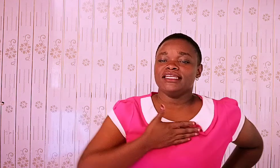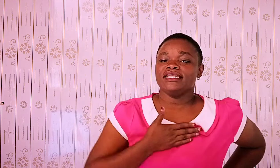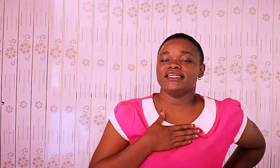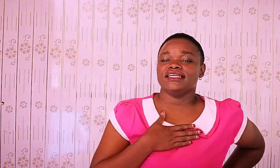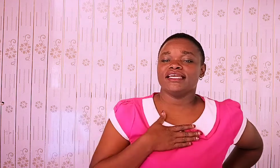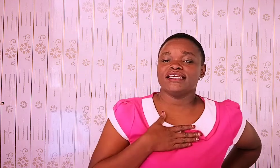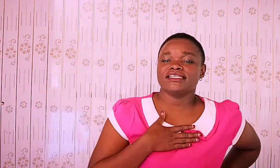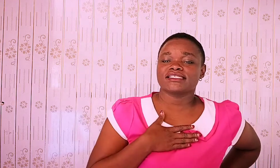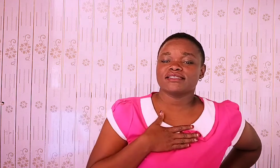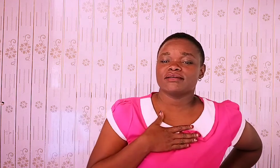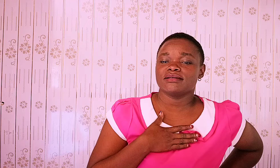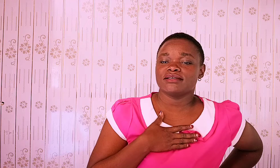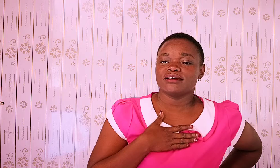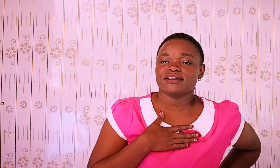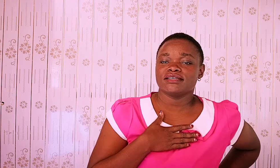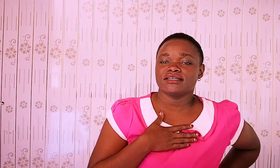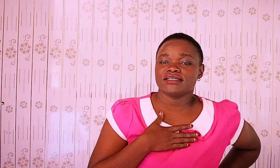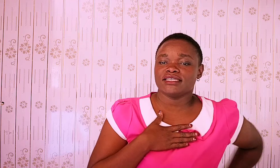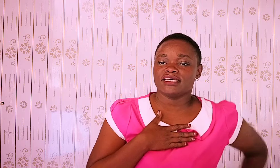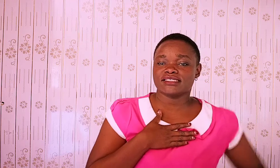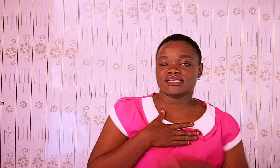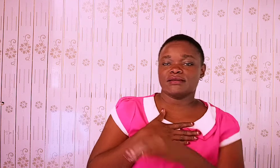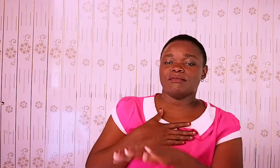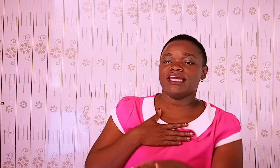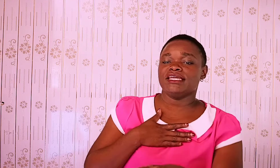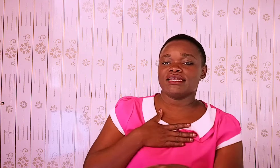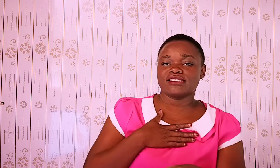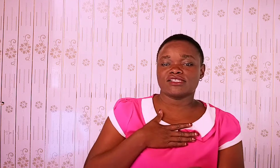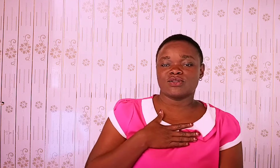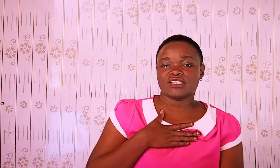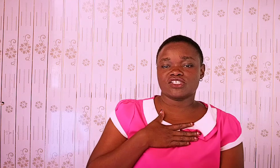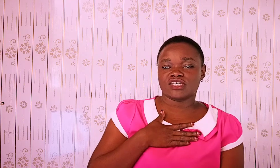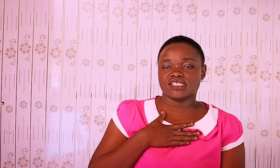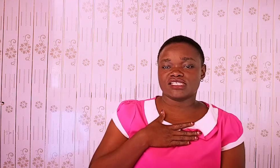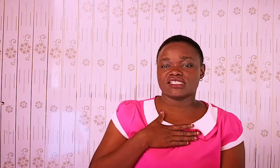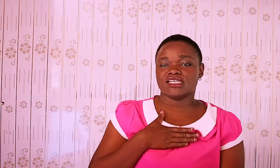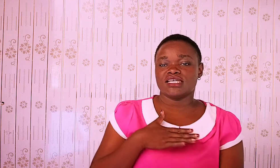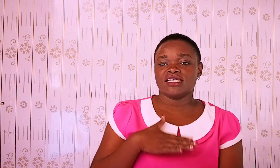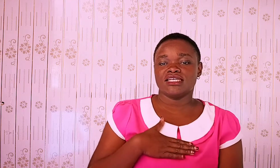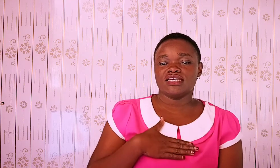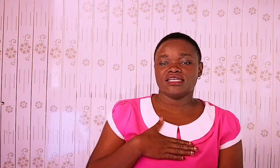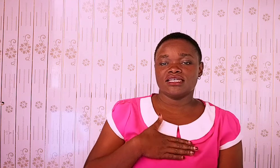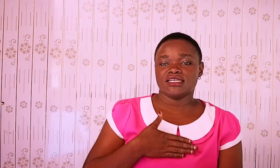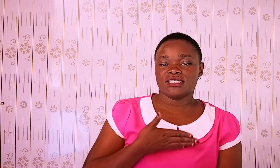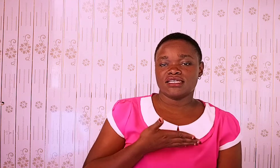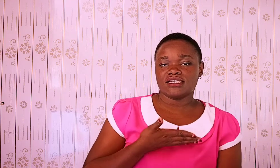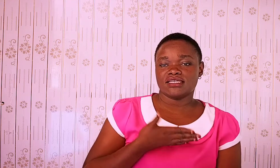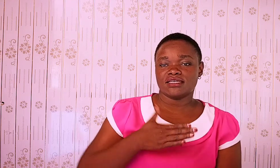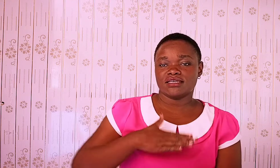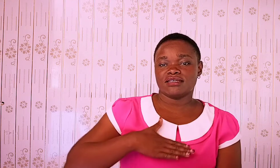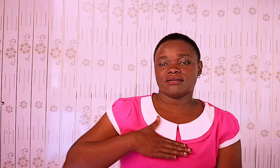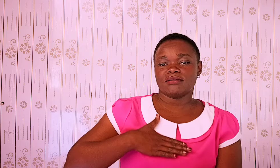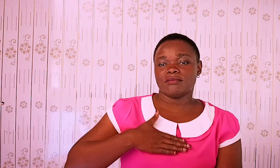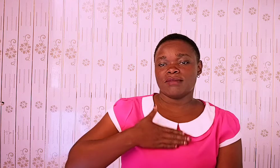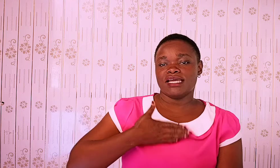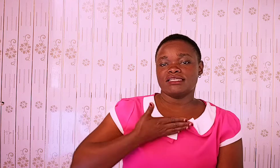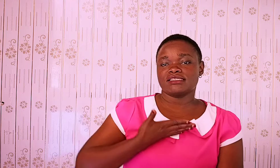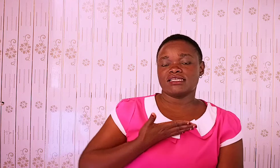Mine. Yes. It rests. Yes. Mine rests on the chest. But mine slides up. Mine slides